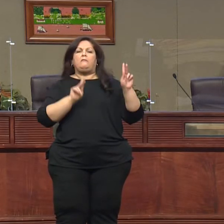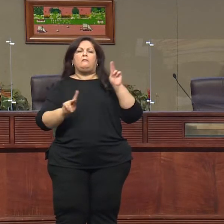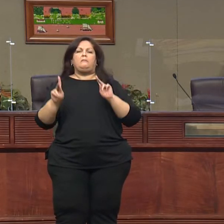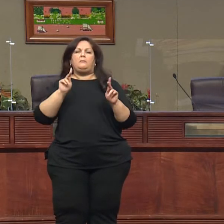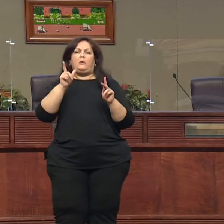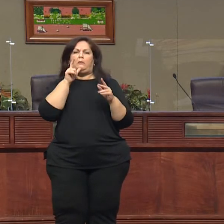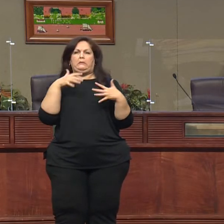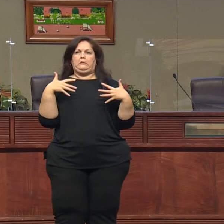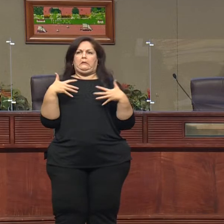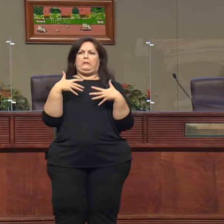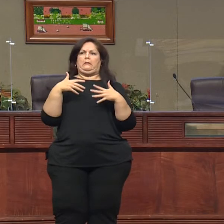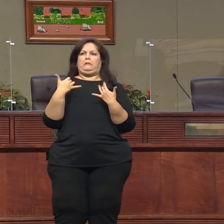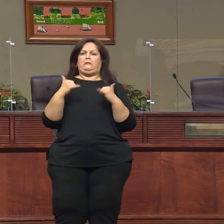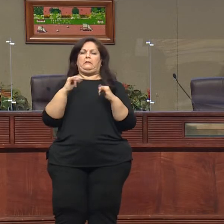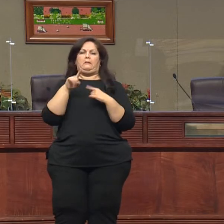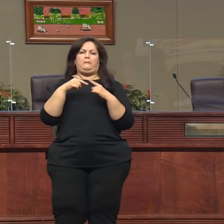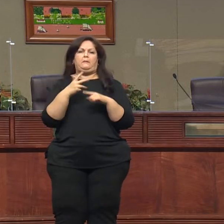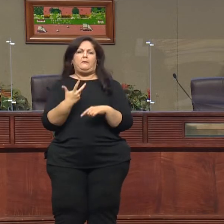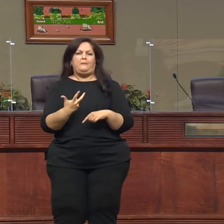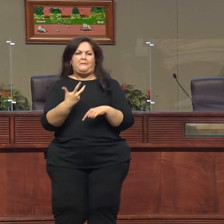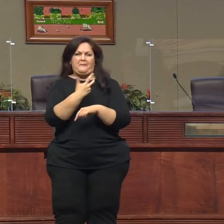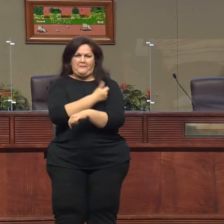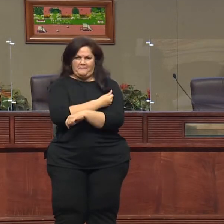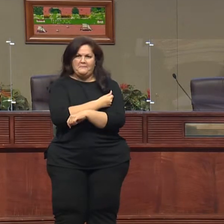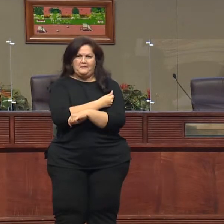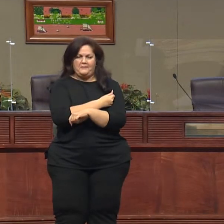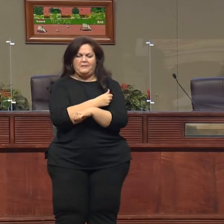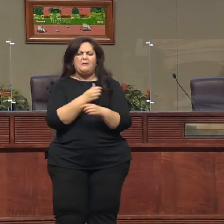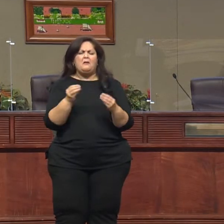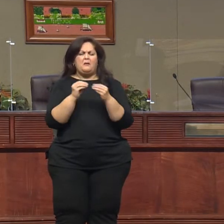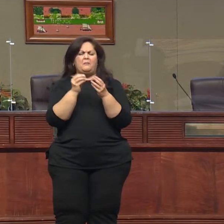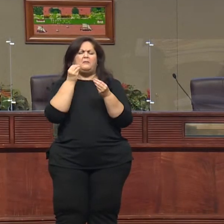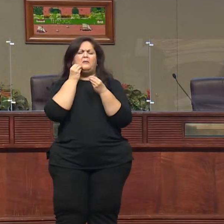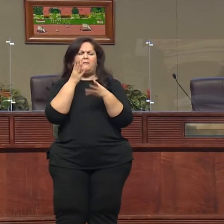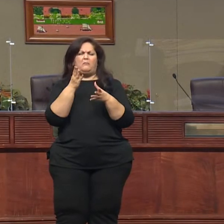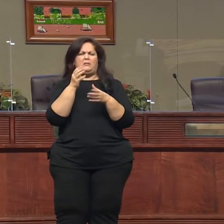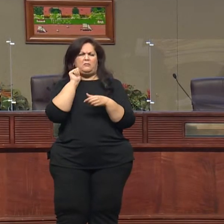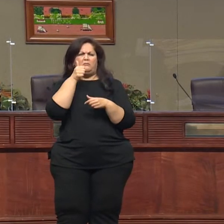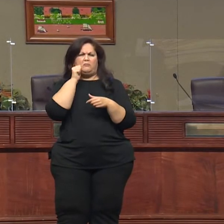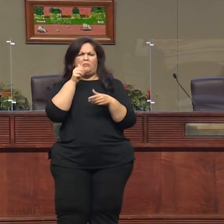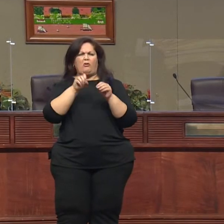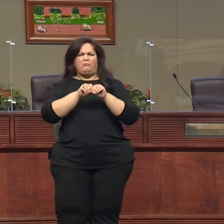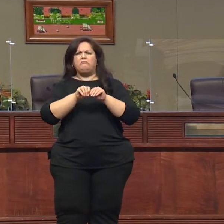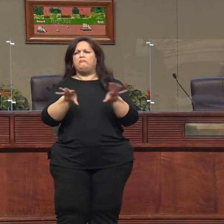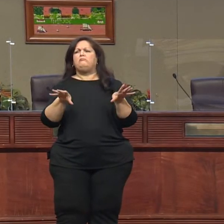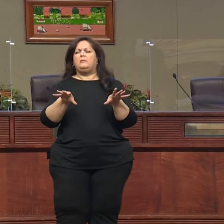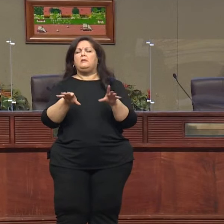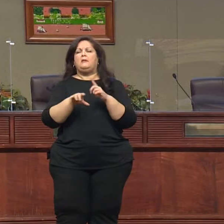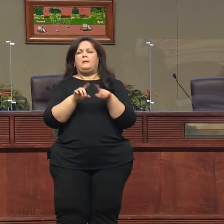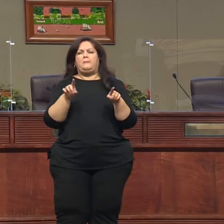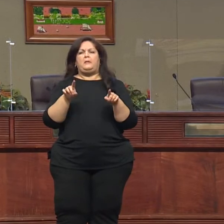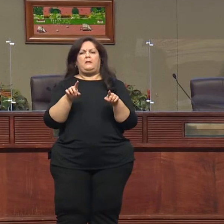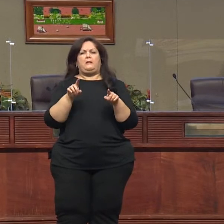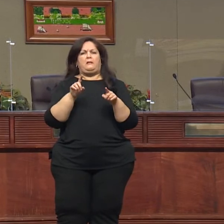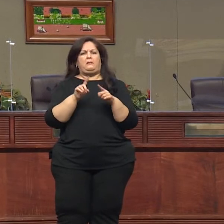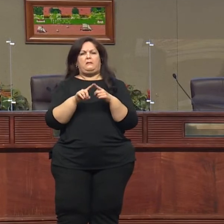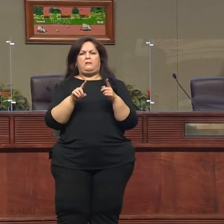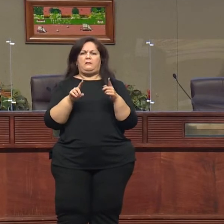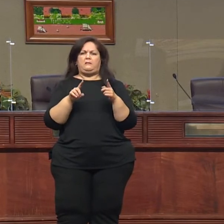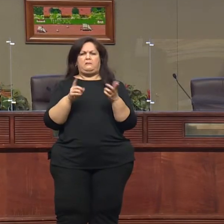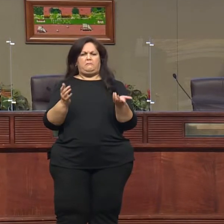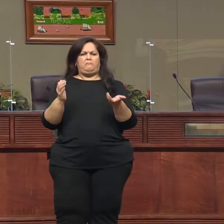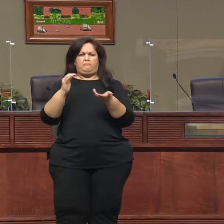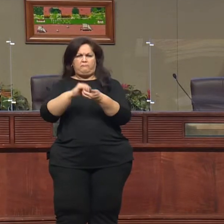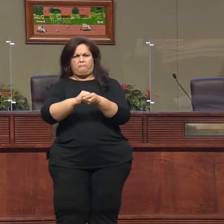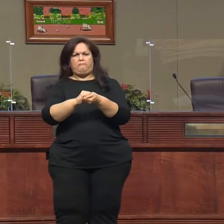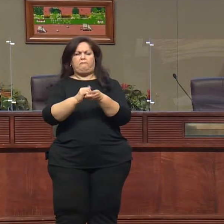vaccine hesitancy. We will be sending out more details tomorrow, but this will be a public-private partnership